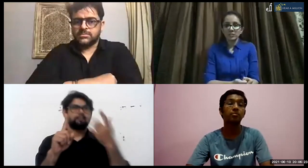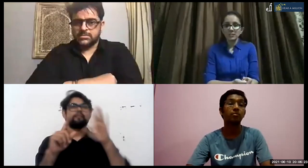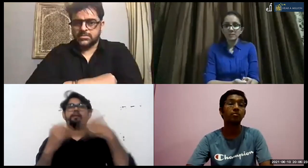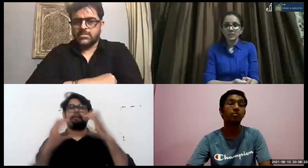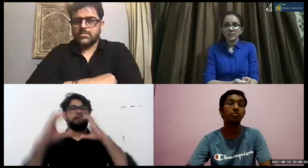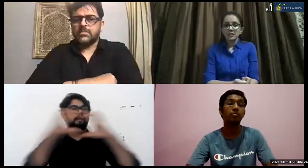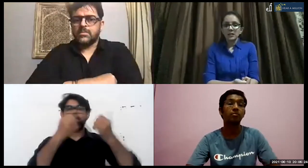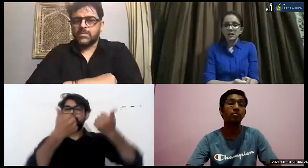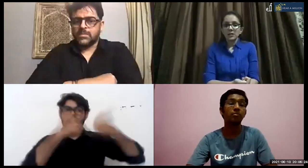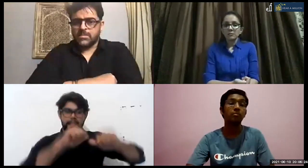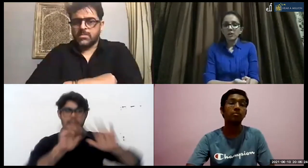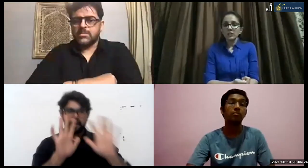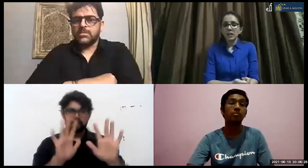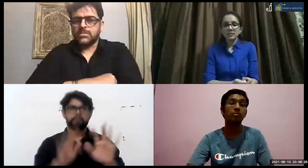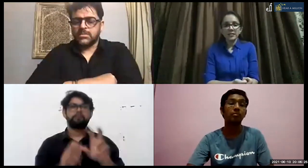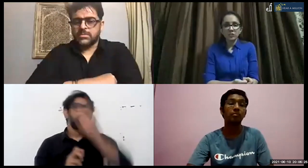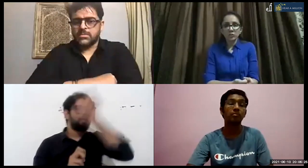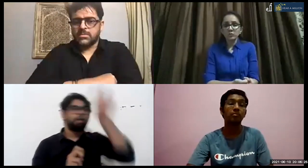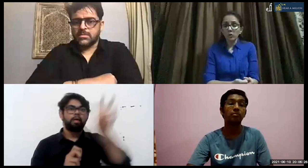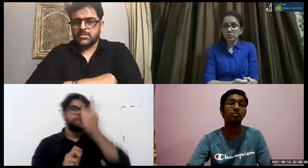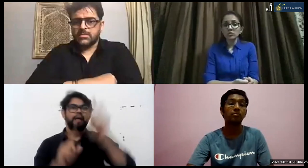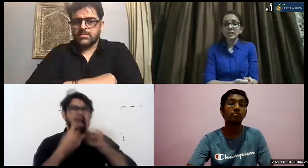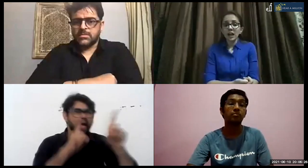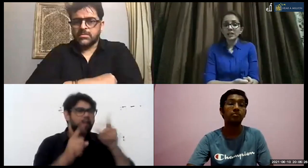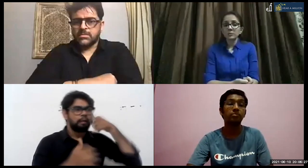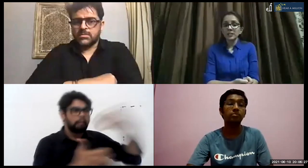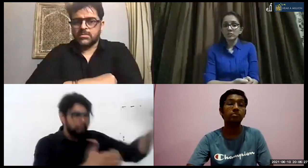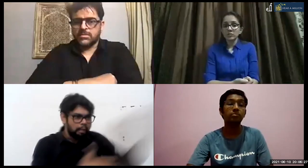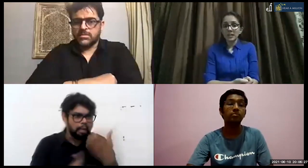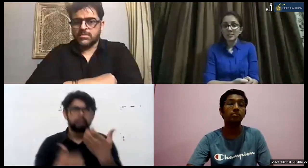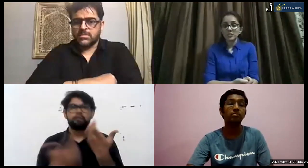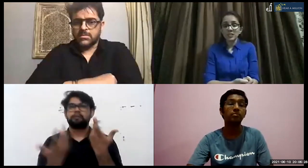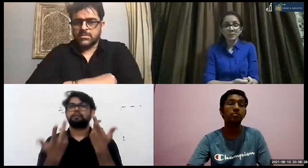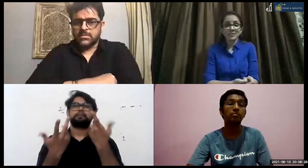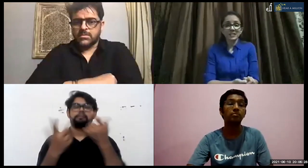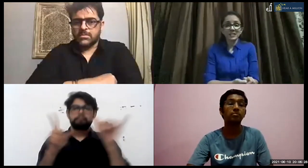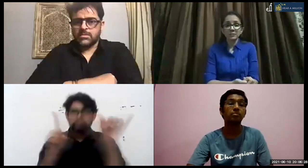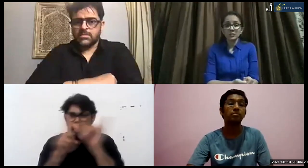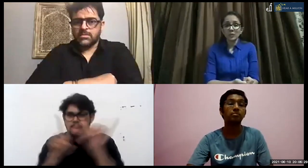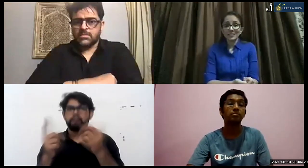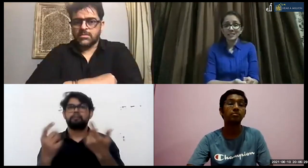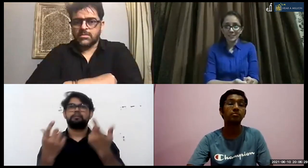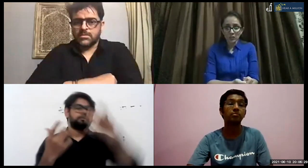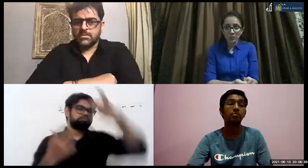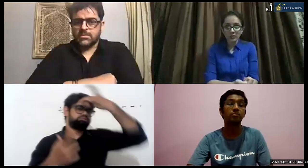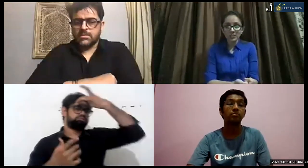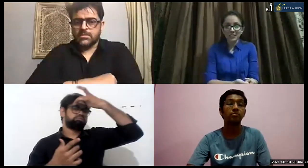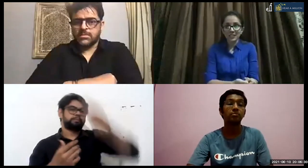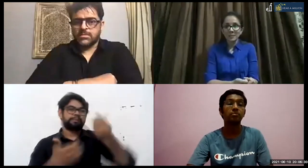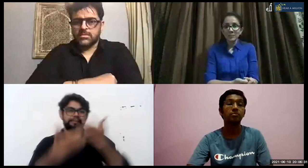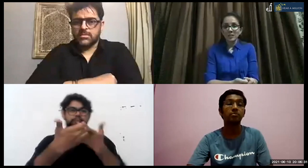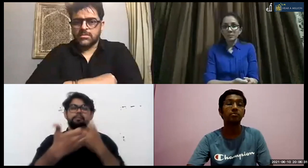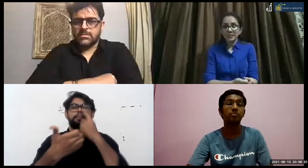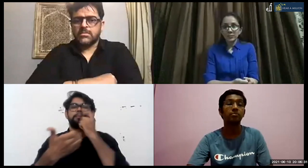in villages. For other age groups also, there are communication challenges. I mean, it's very difficult to get their attention on the